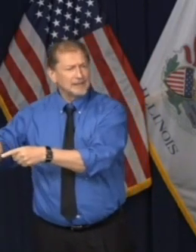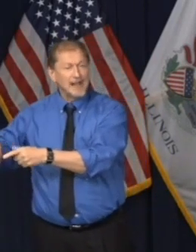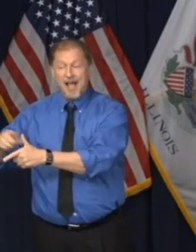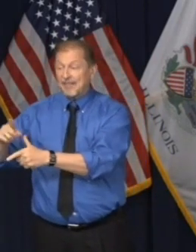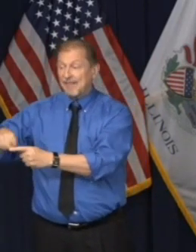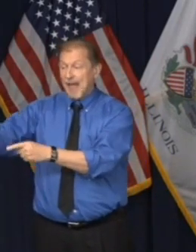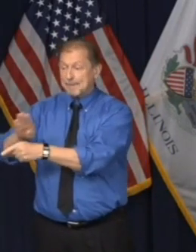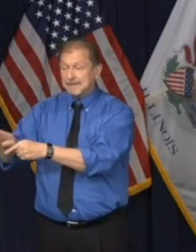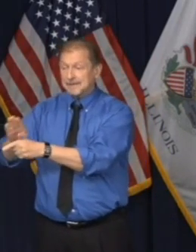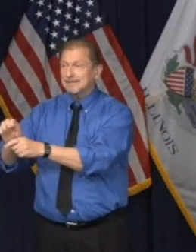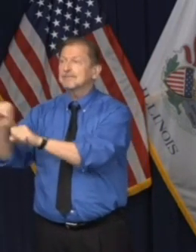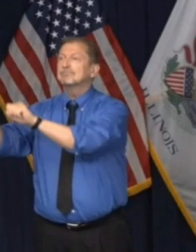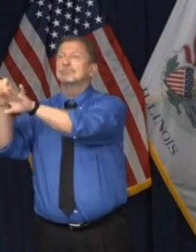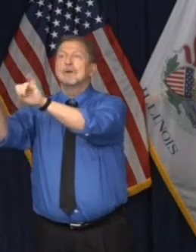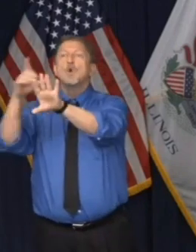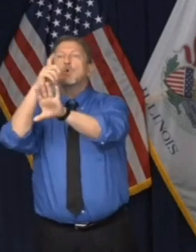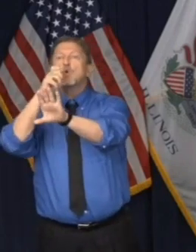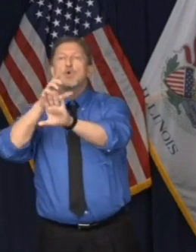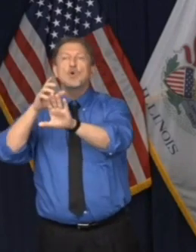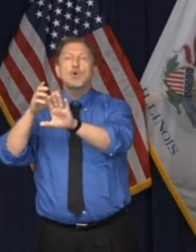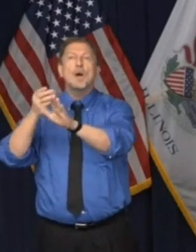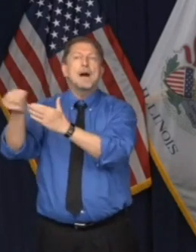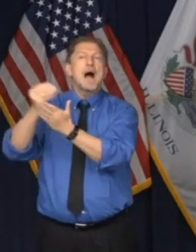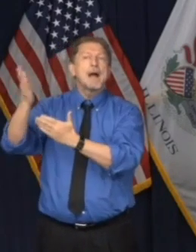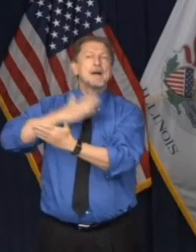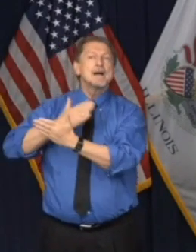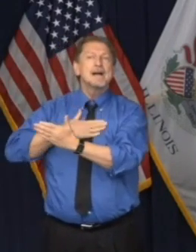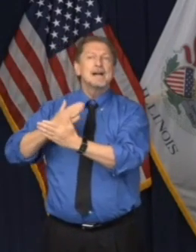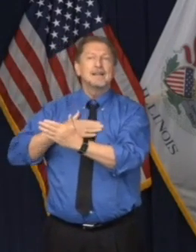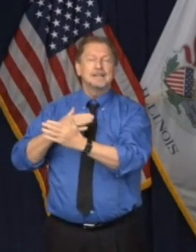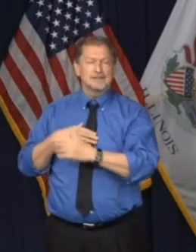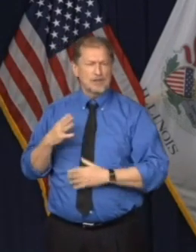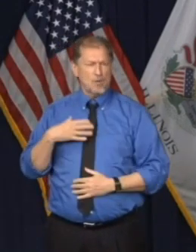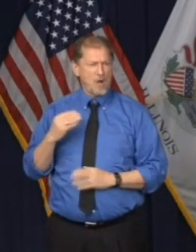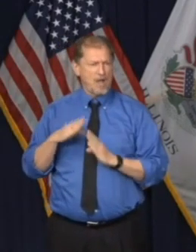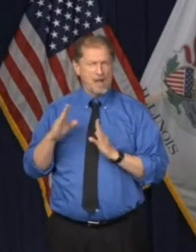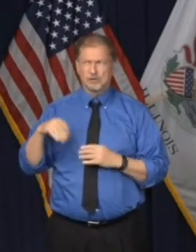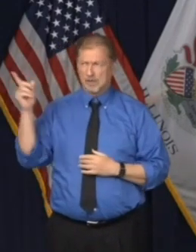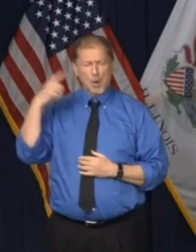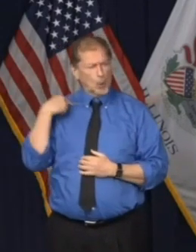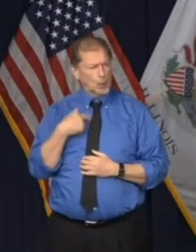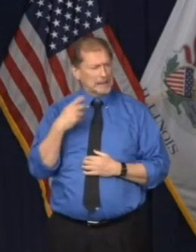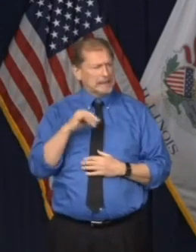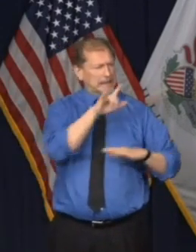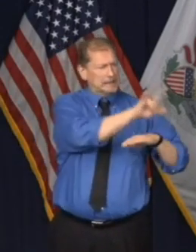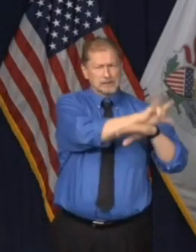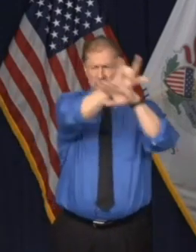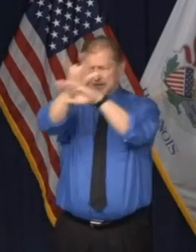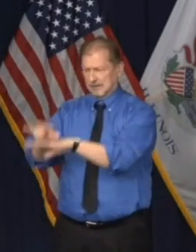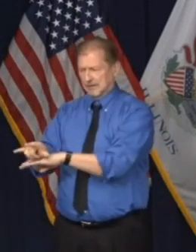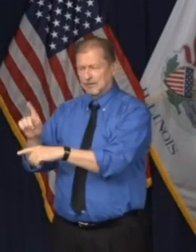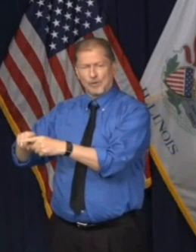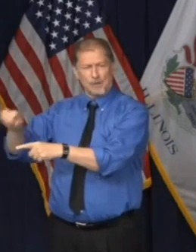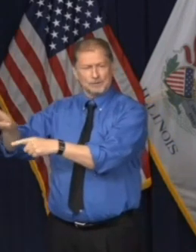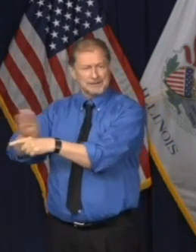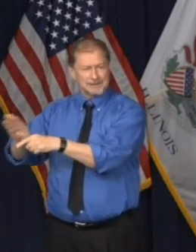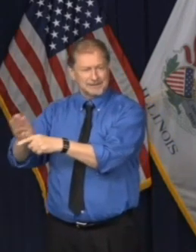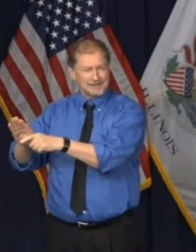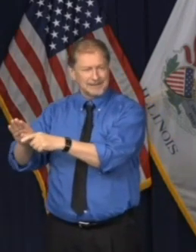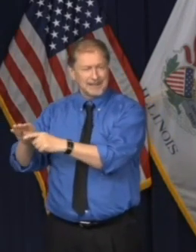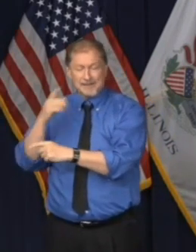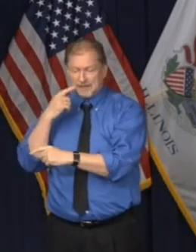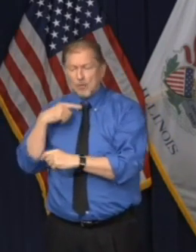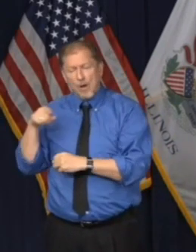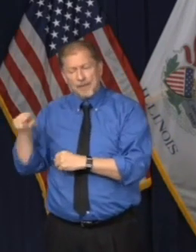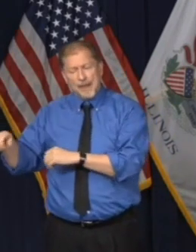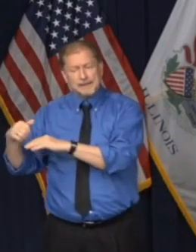goods go. So what they're taking credit for, the White House, is that the distributors have customers in Illinois